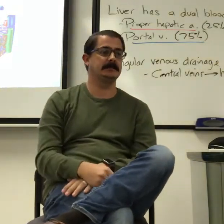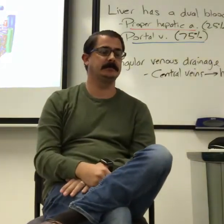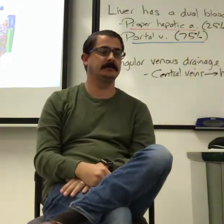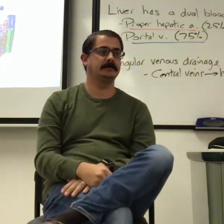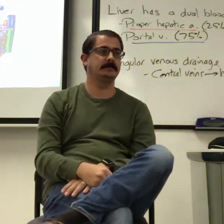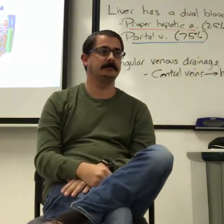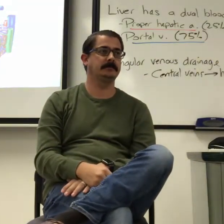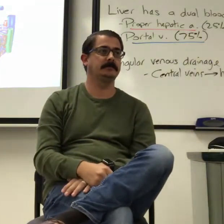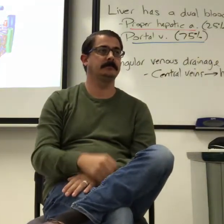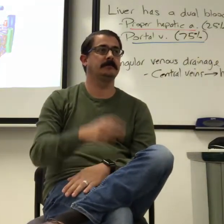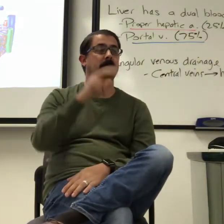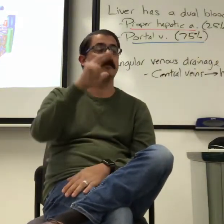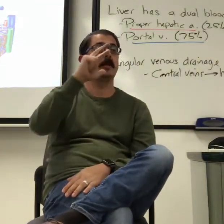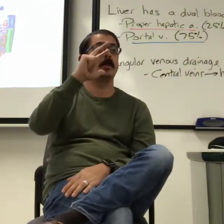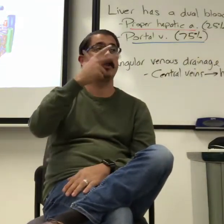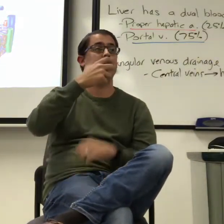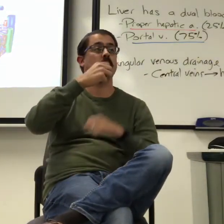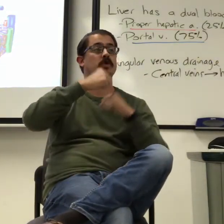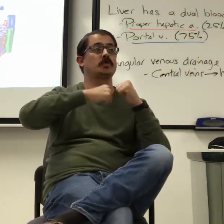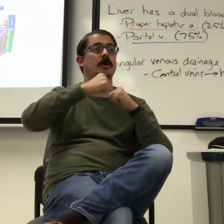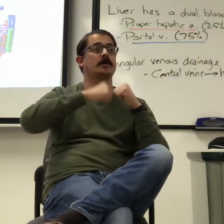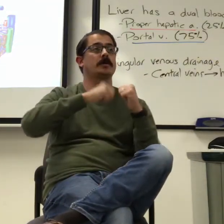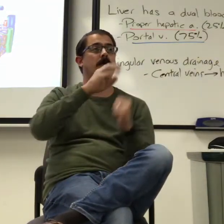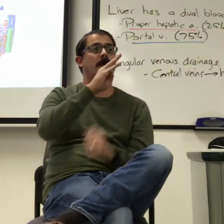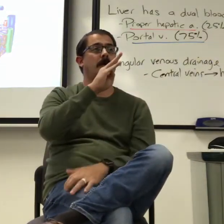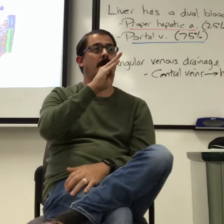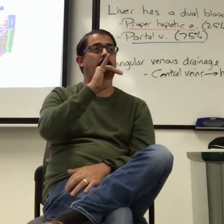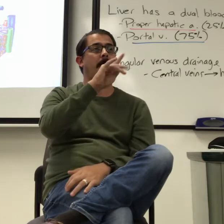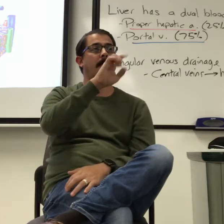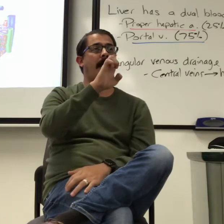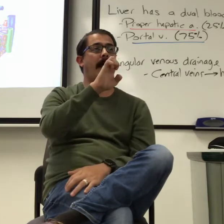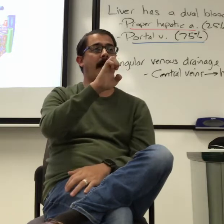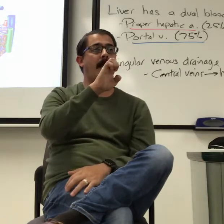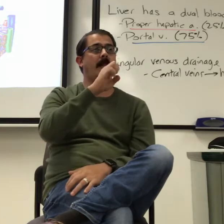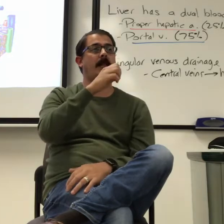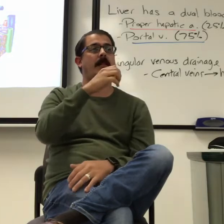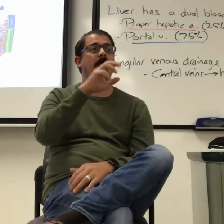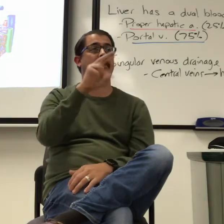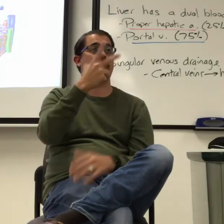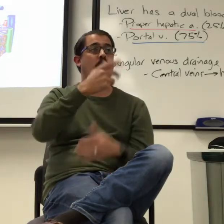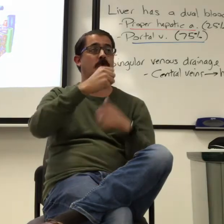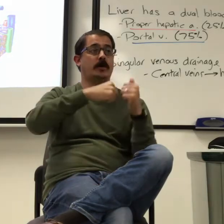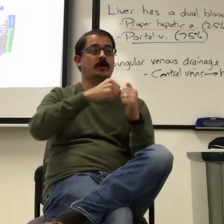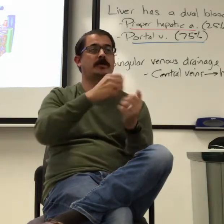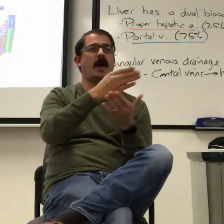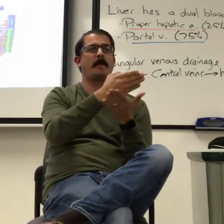The third structure is the bile canaliculi, a branch of the bile duct basically.